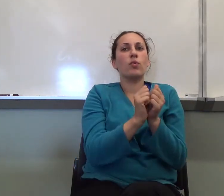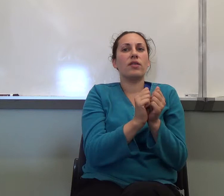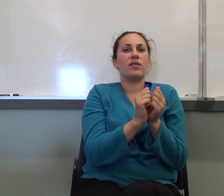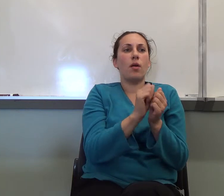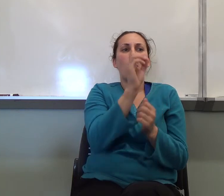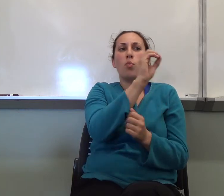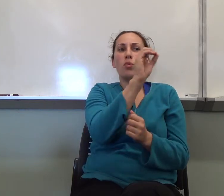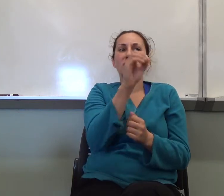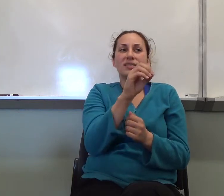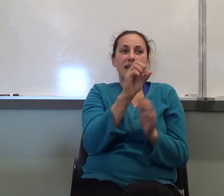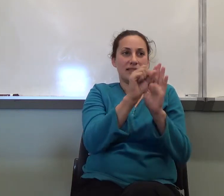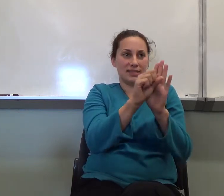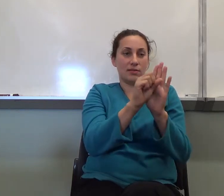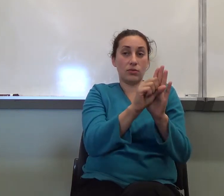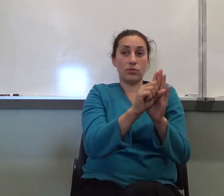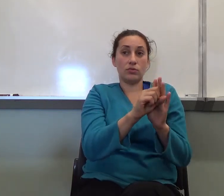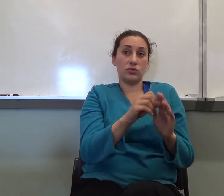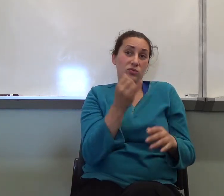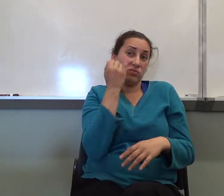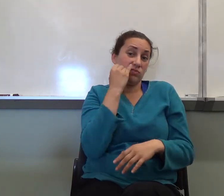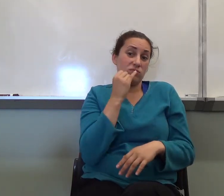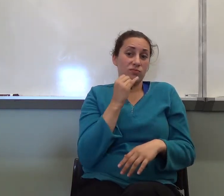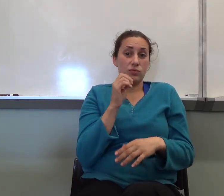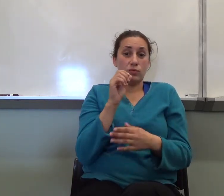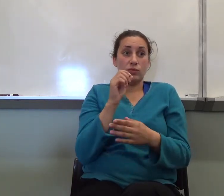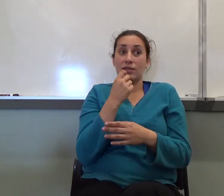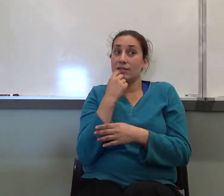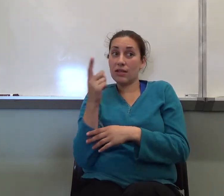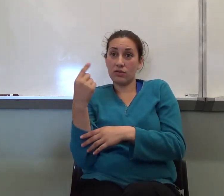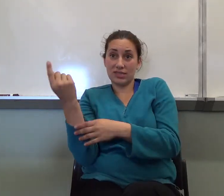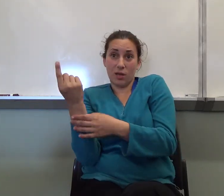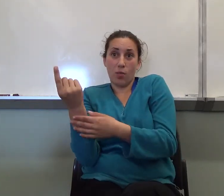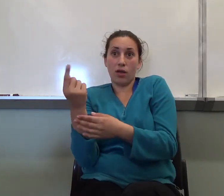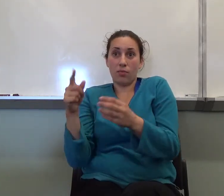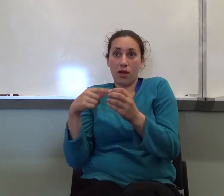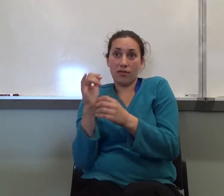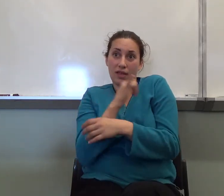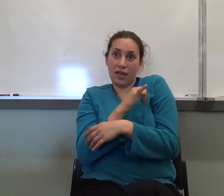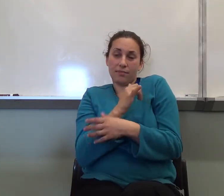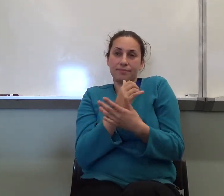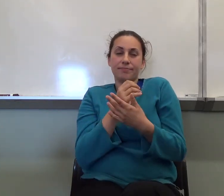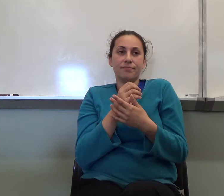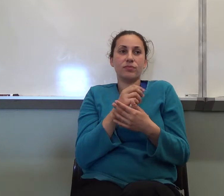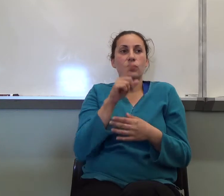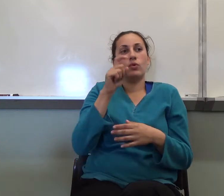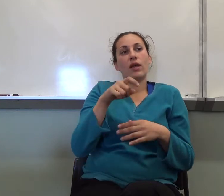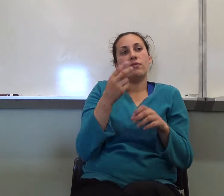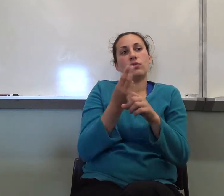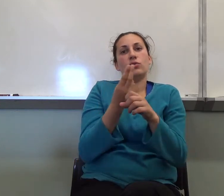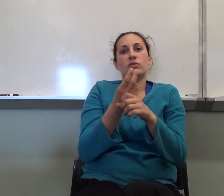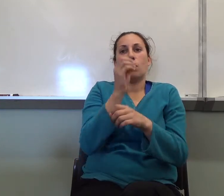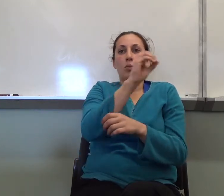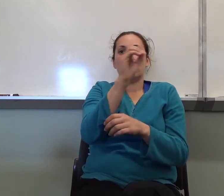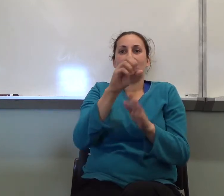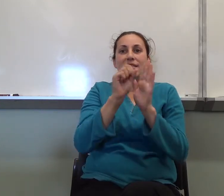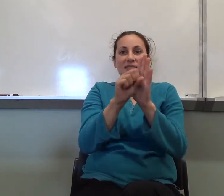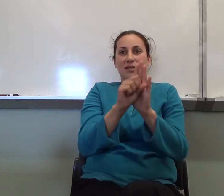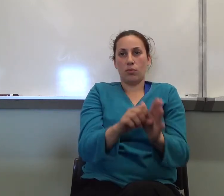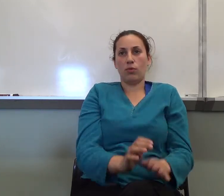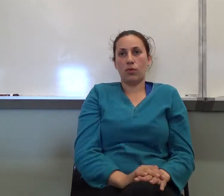actually report this to somebody, in the case where the percent is unknown, you actually have to put the percent sign on. You get the